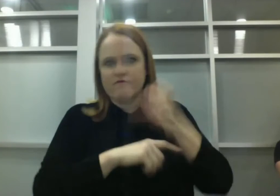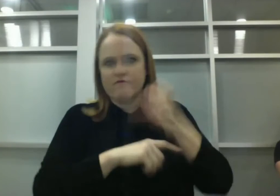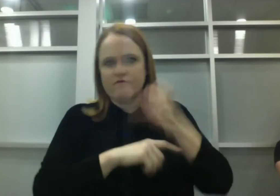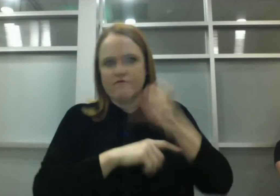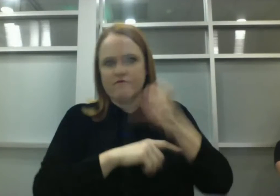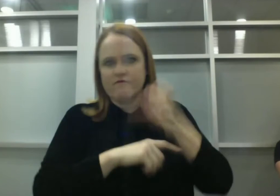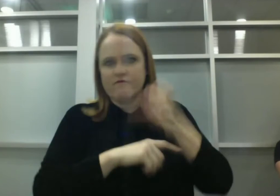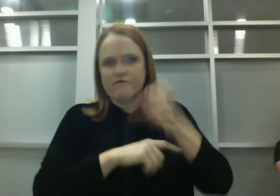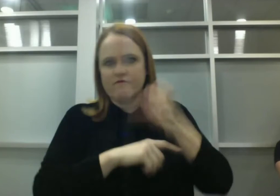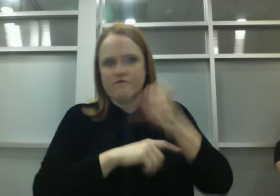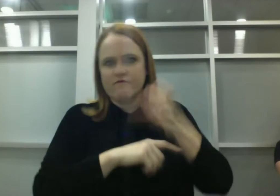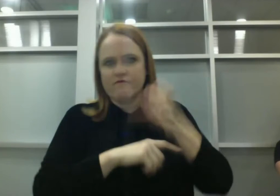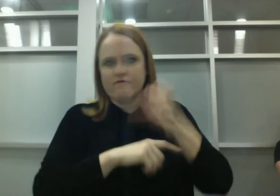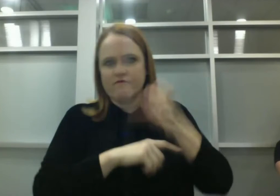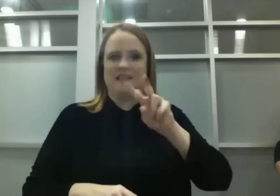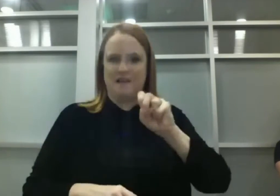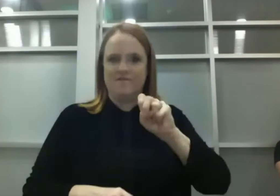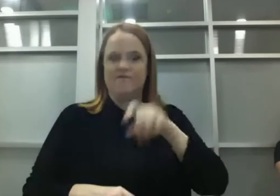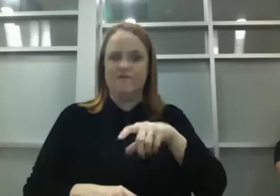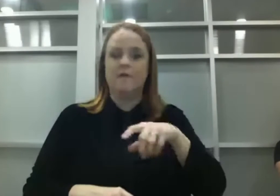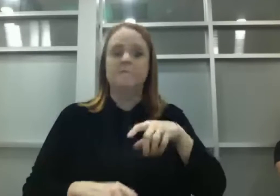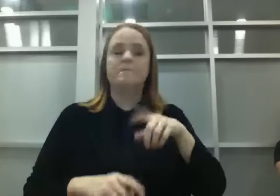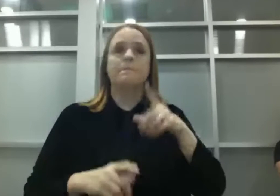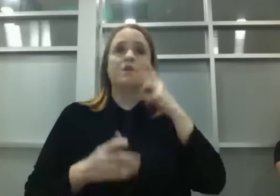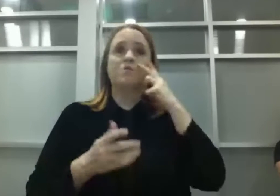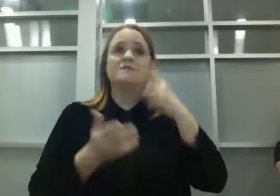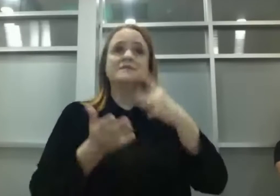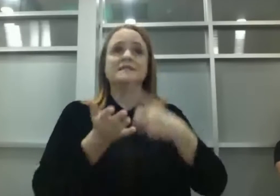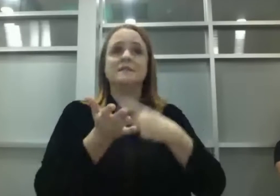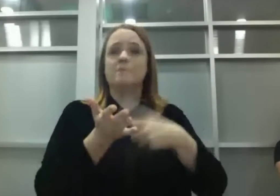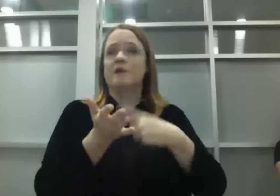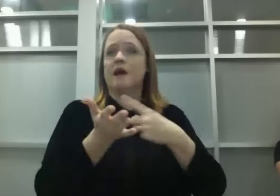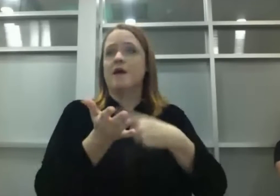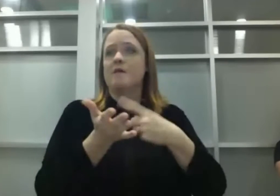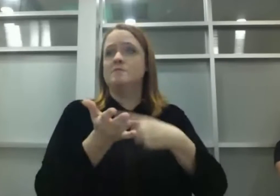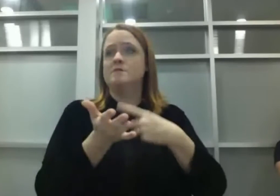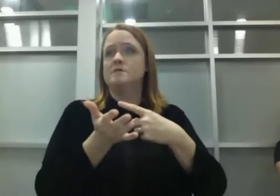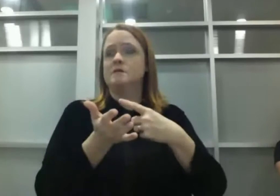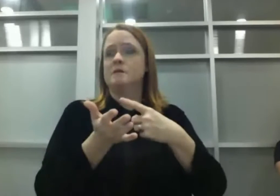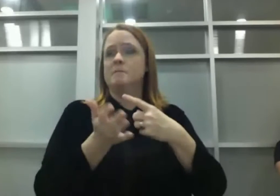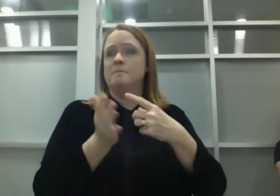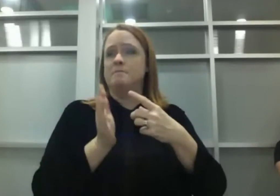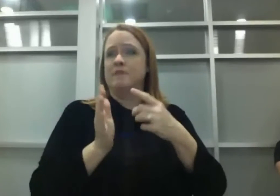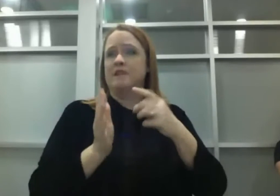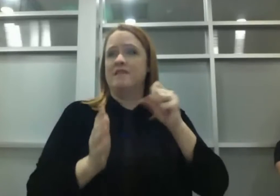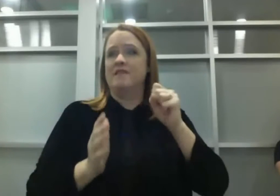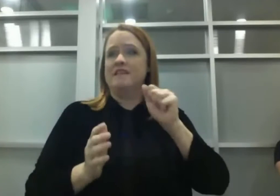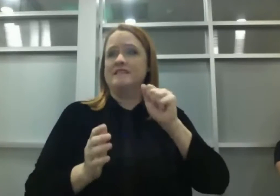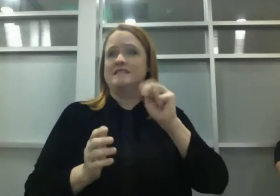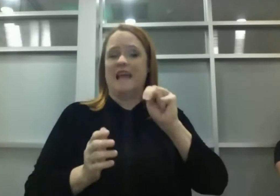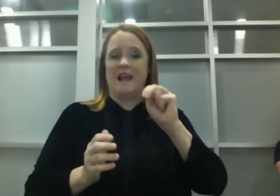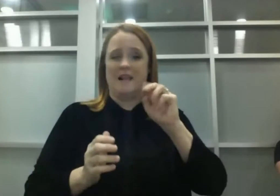And you'll even see sometimes the standard library, if I remember correctly, the